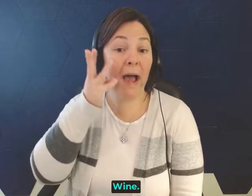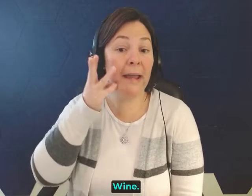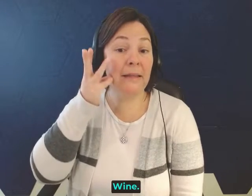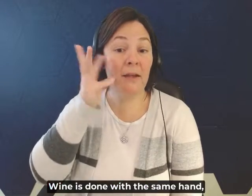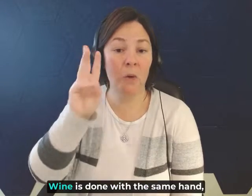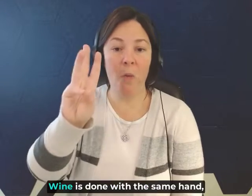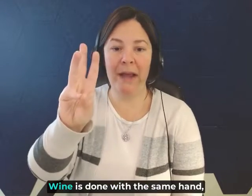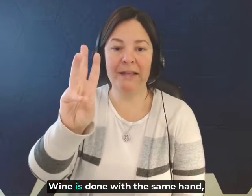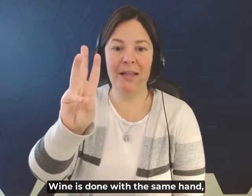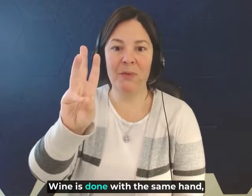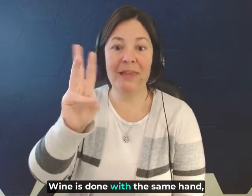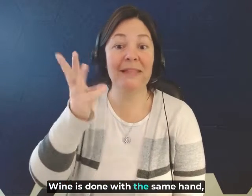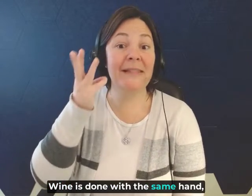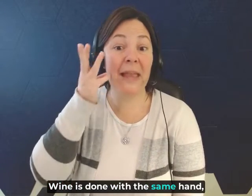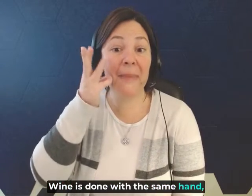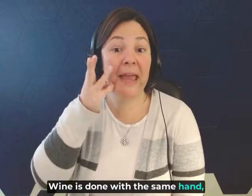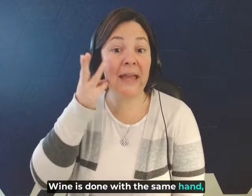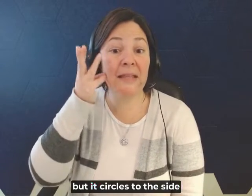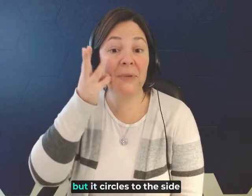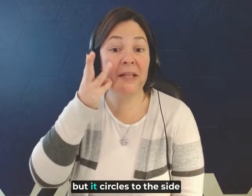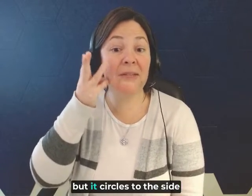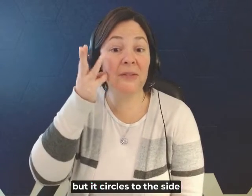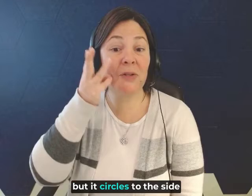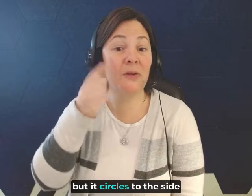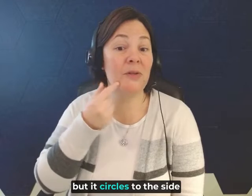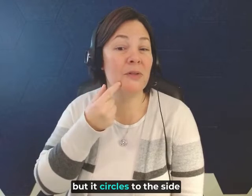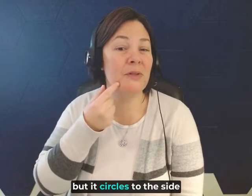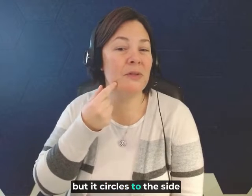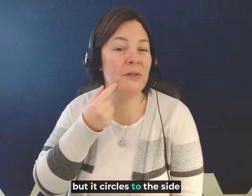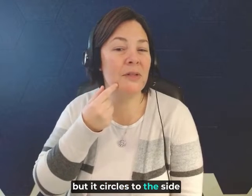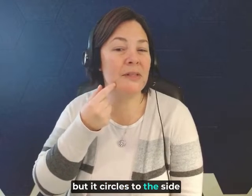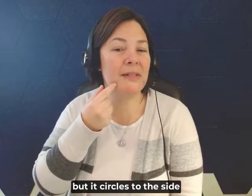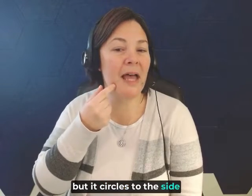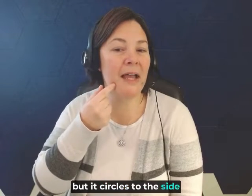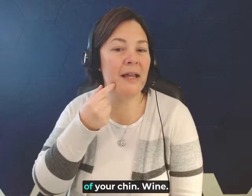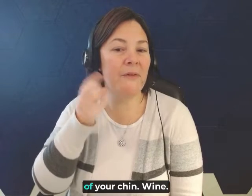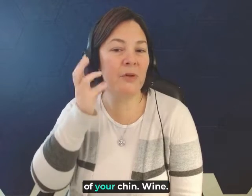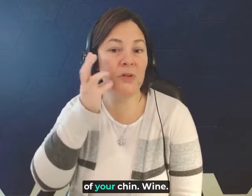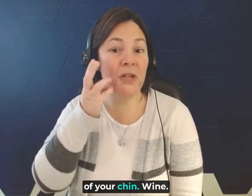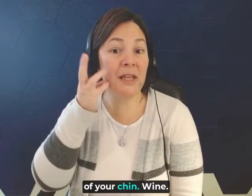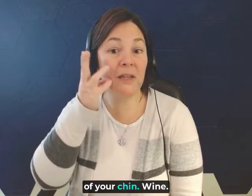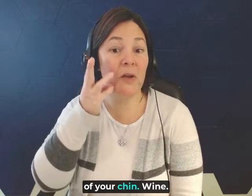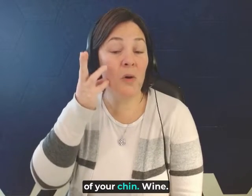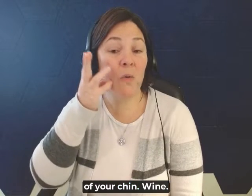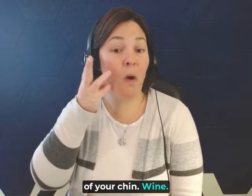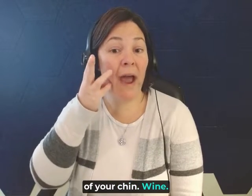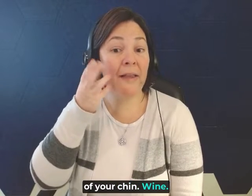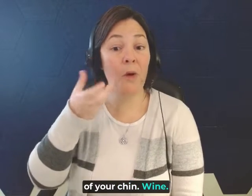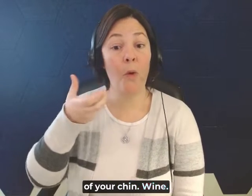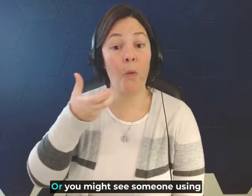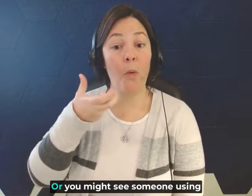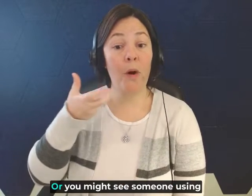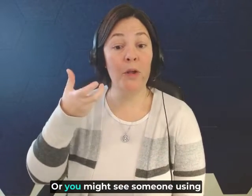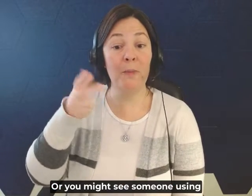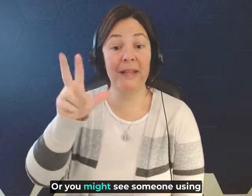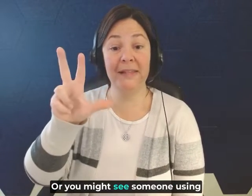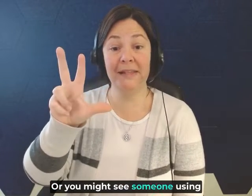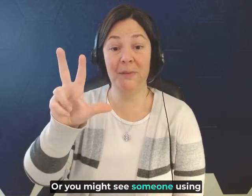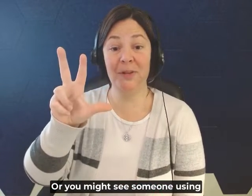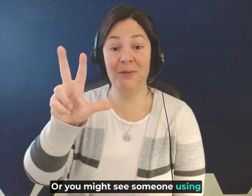Wine. Wine is done with the same hand, but it circles to the side of your chin. Wine. Or you might see someone using